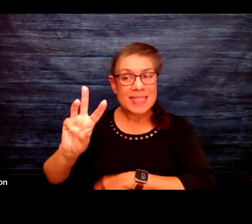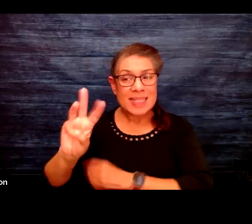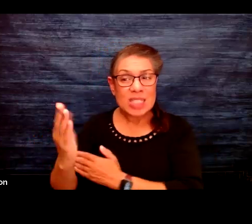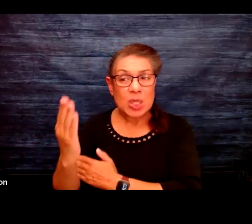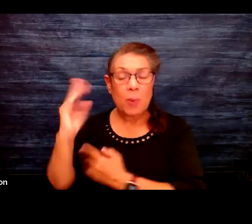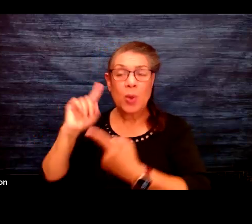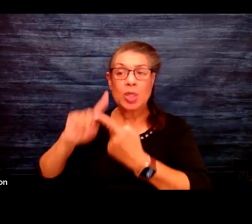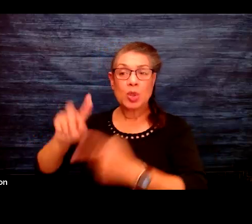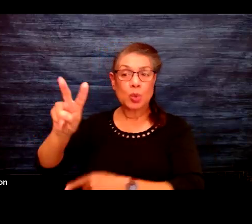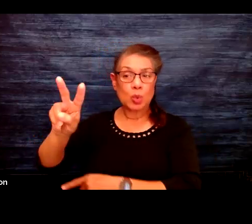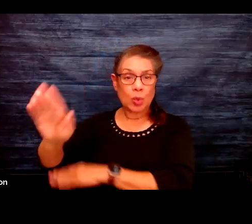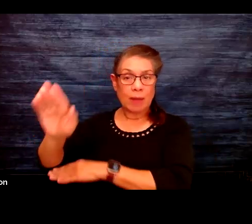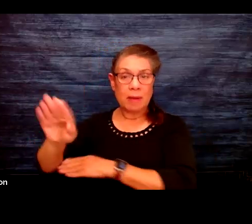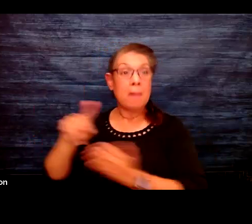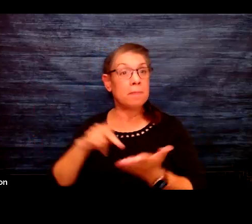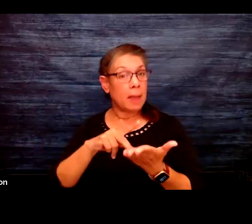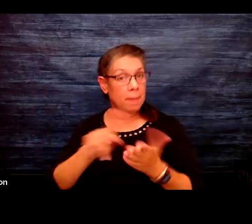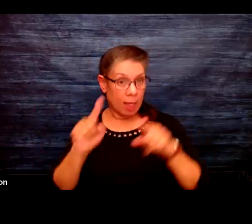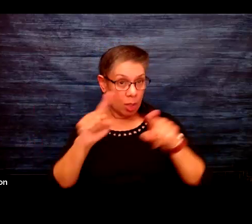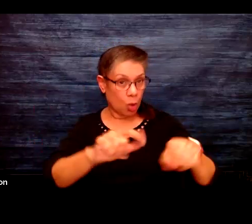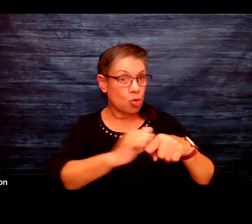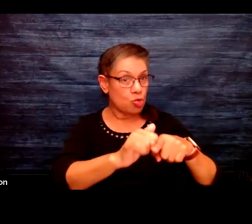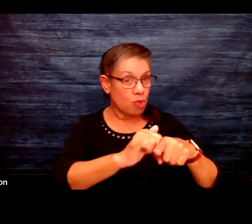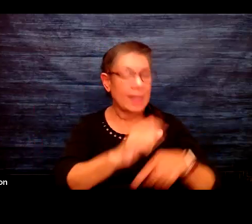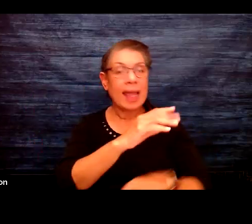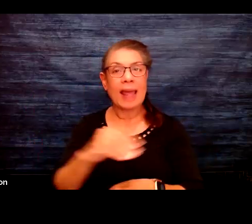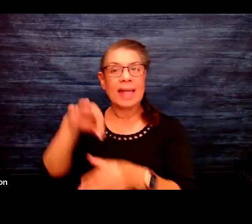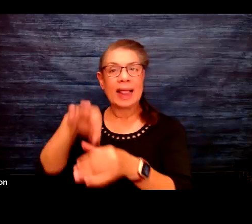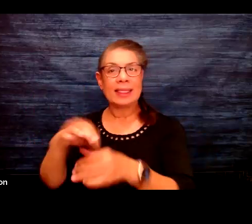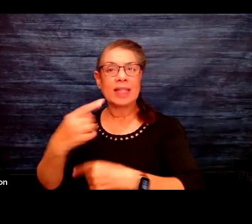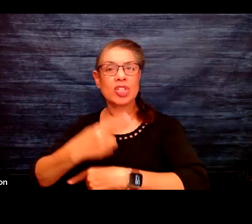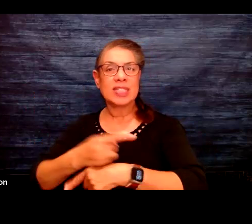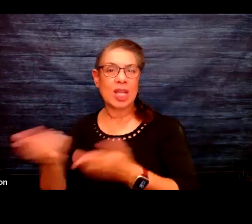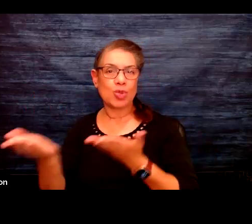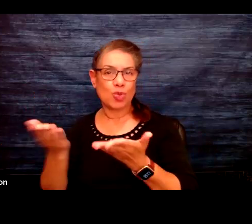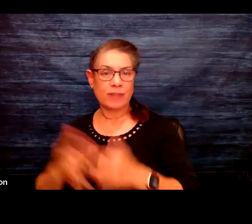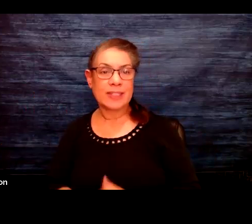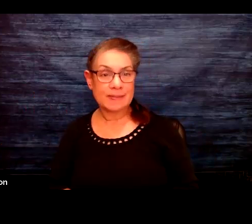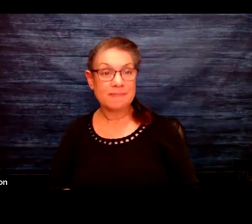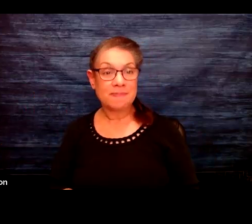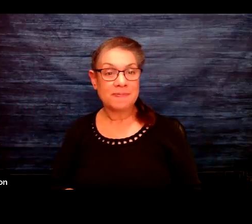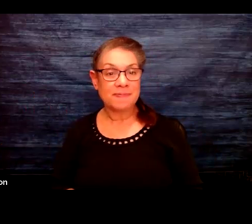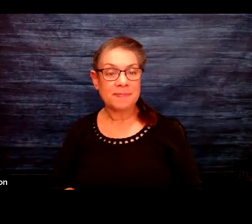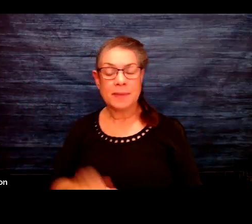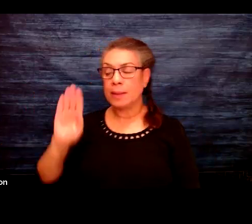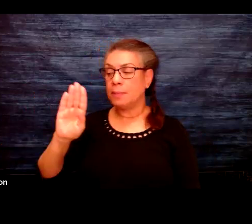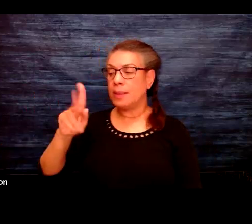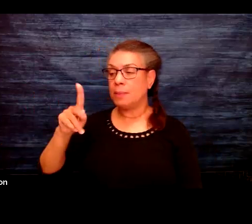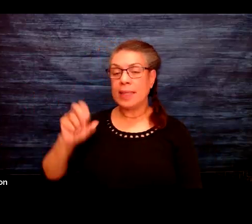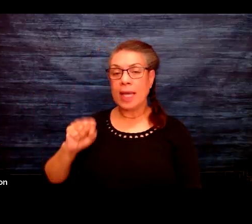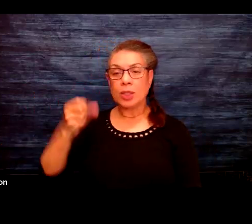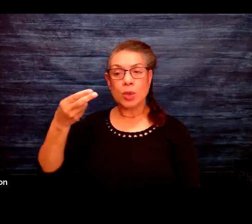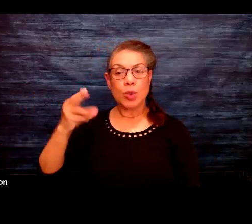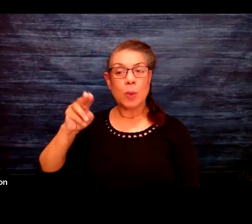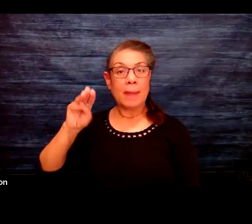p.m., and they were paid for attending training and for their election day service. The BPS Humanities team